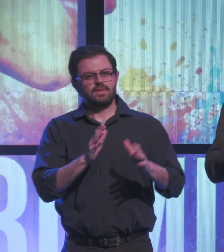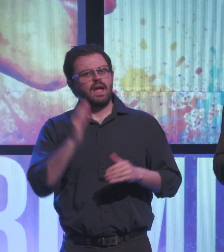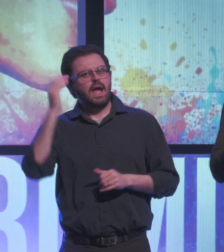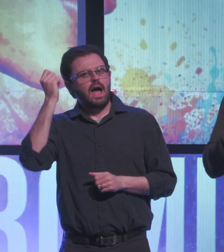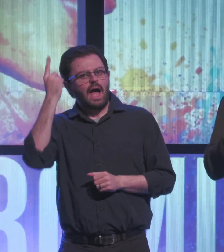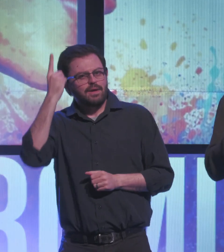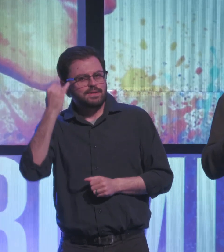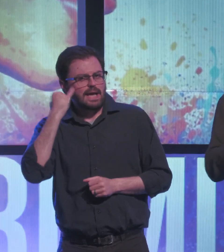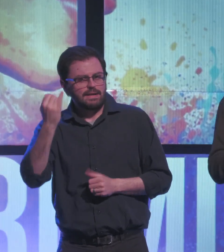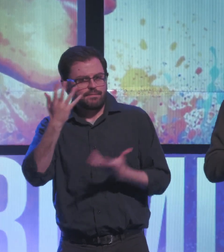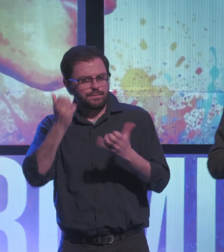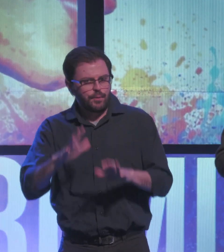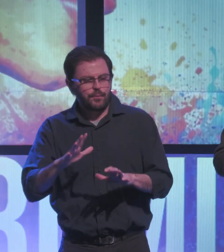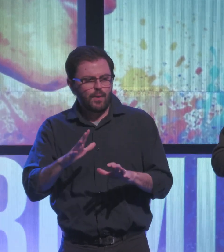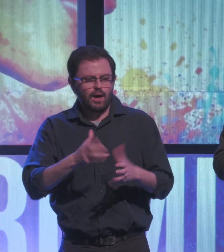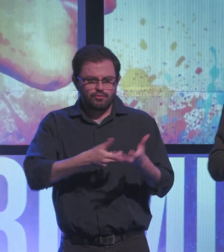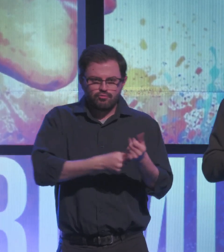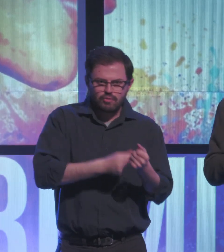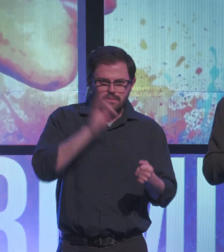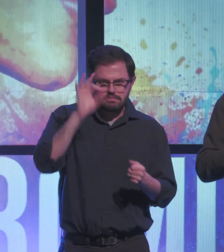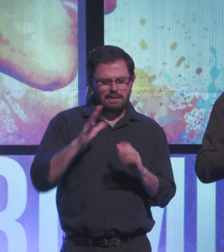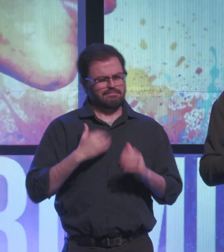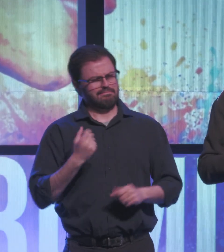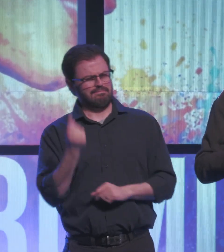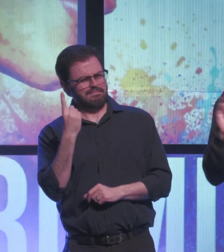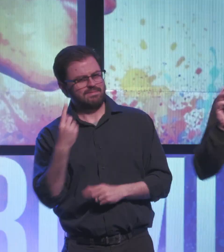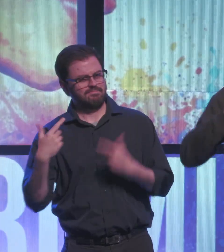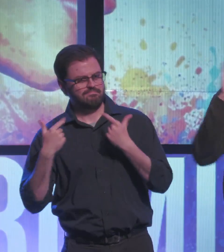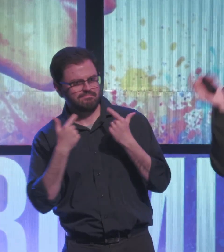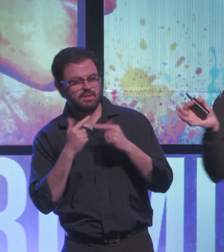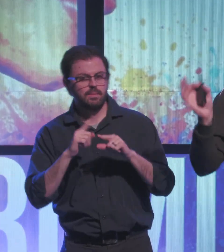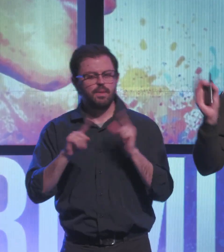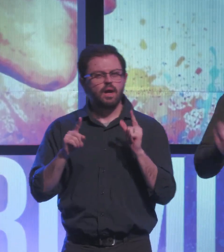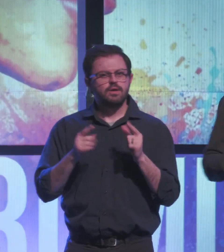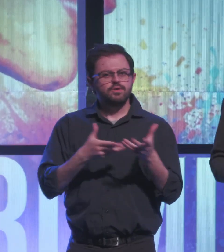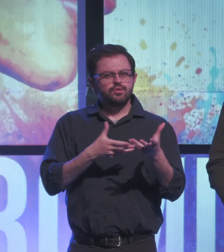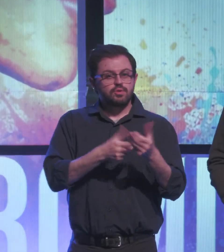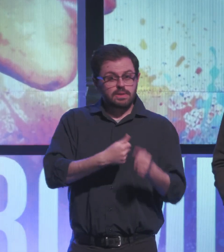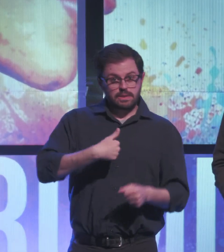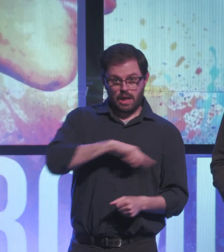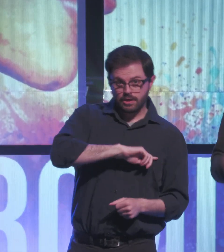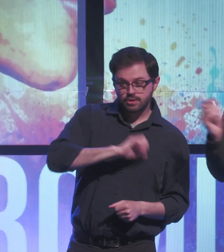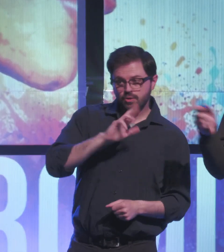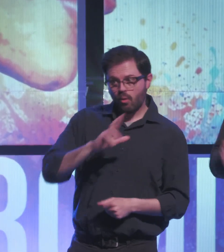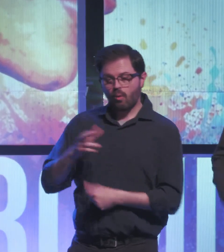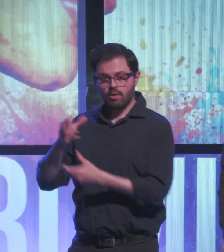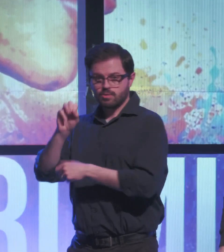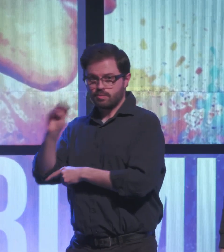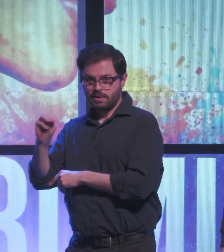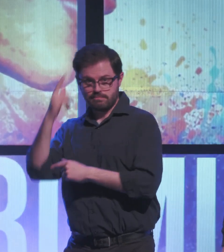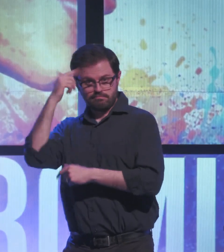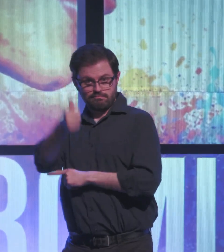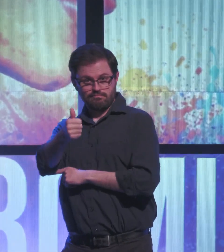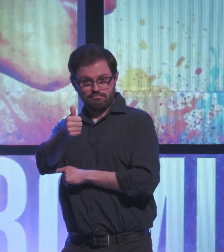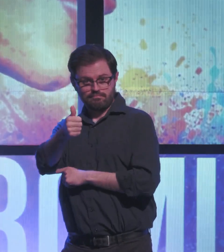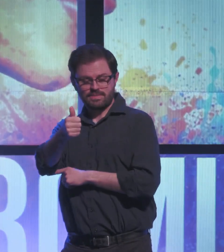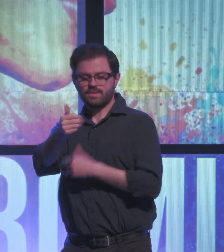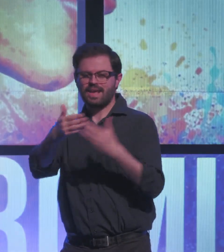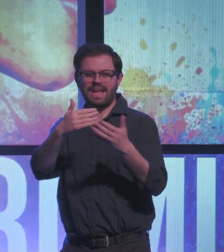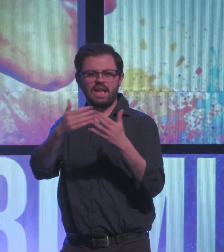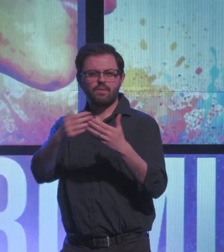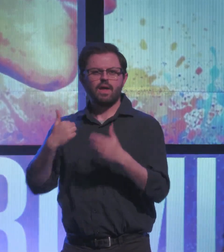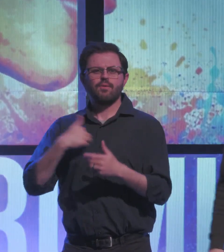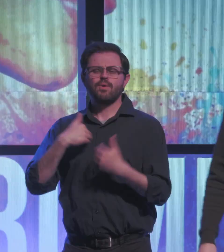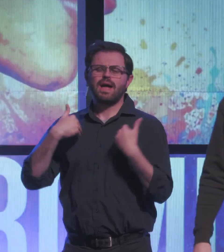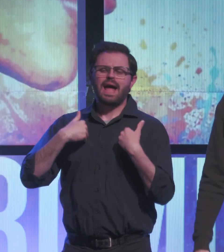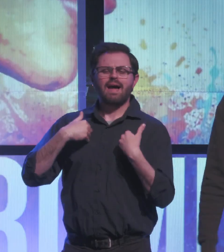that. Or do you want to trust like social media fear? All right, so just keep that in mind. All right, so we're marching forward. We'll have an official update on things. For those of you that